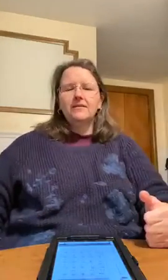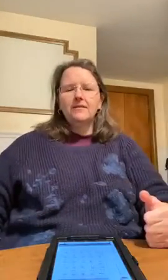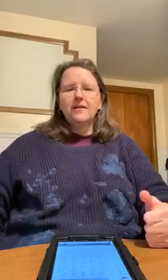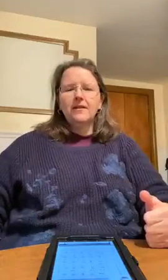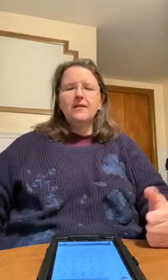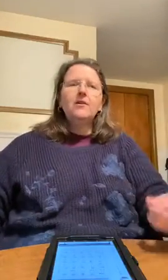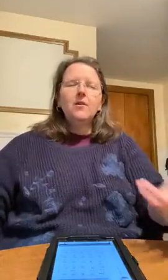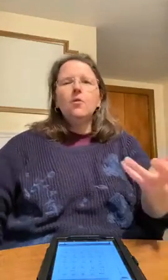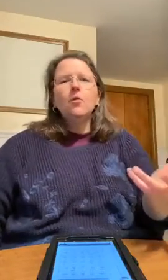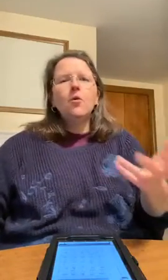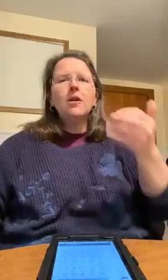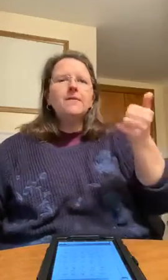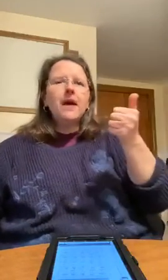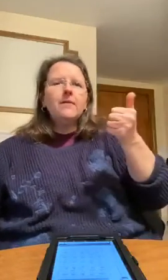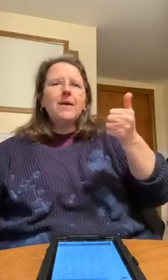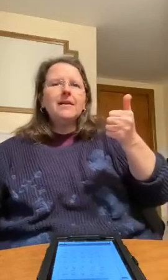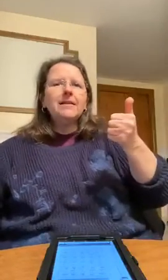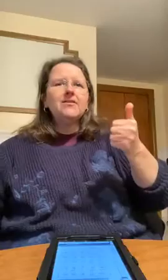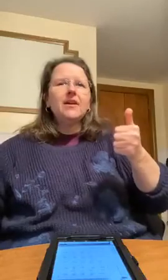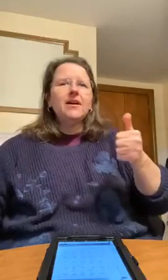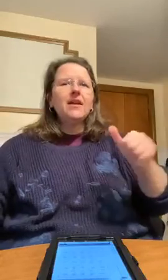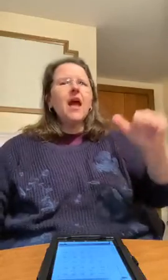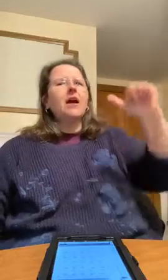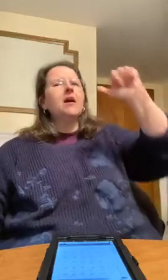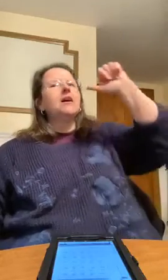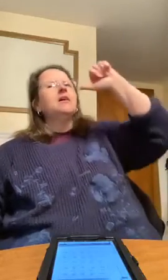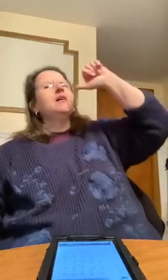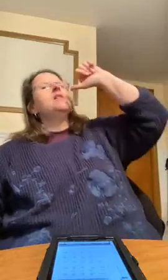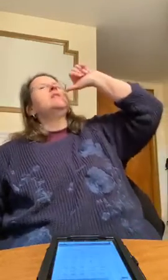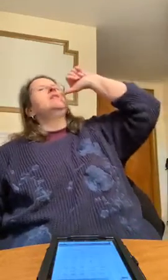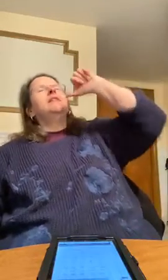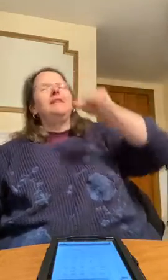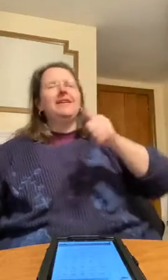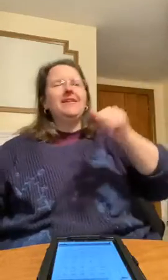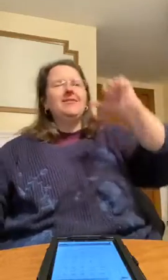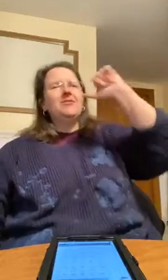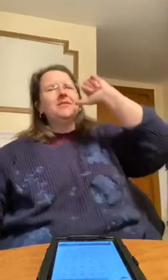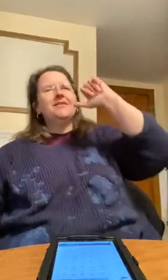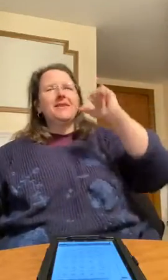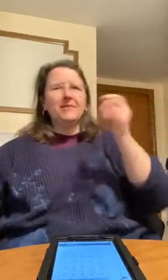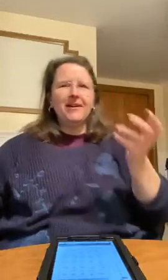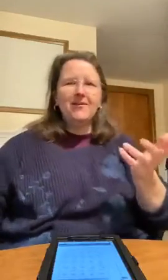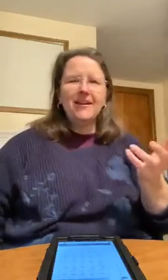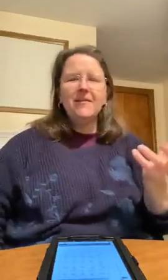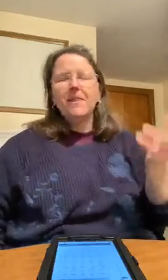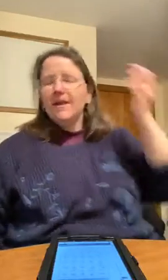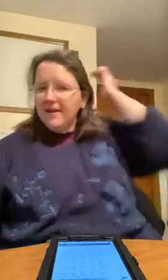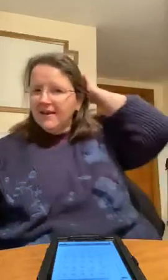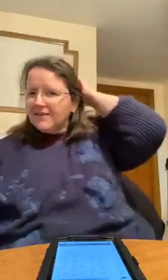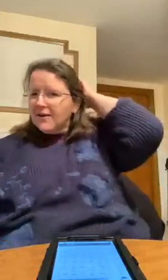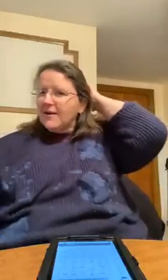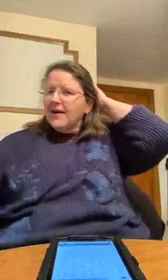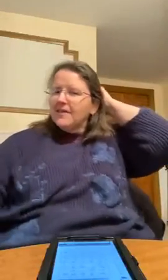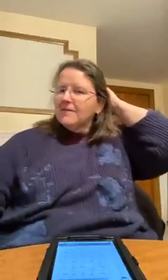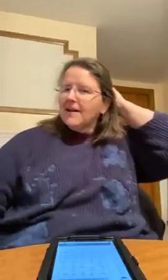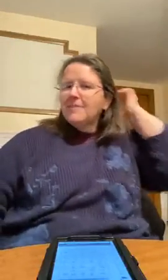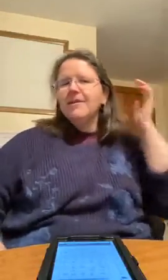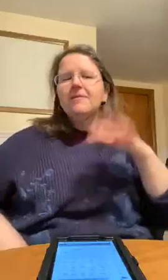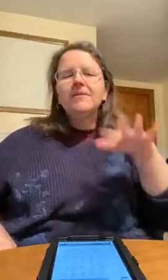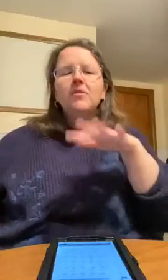right. Or if you have a bottle in your hand, yeah, you're drinking something. Okay. So there are certain